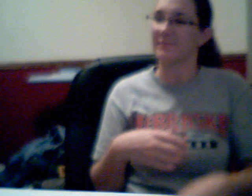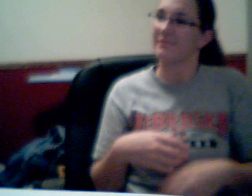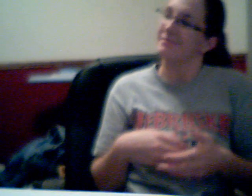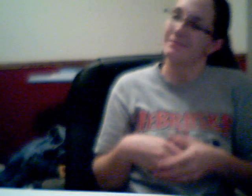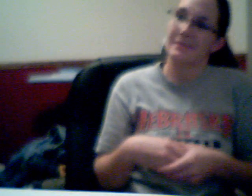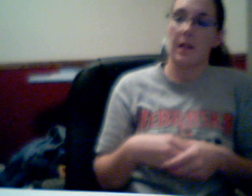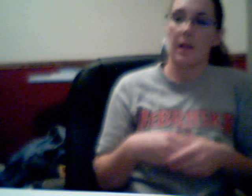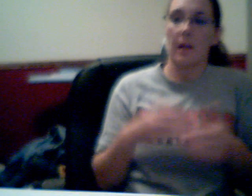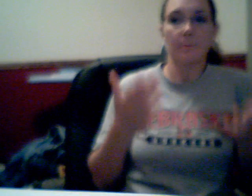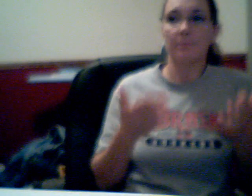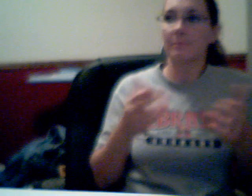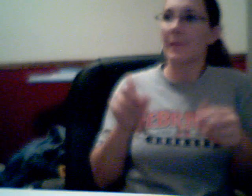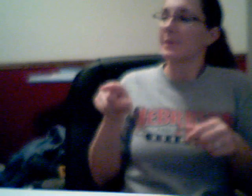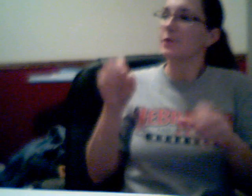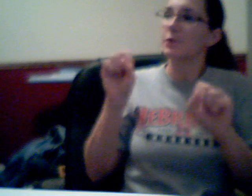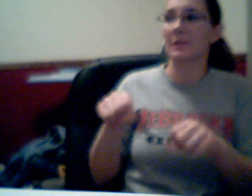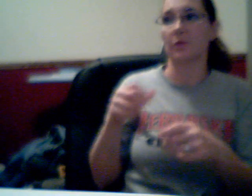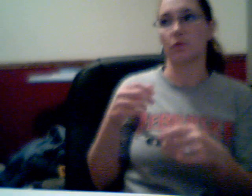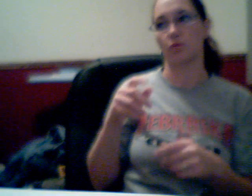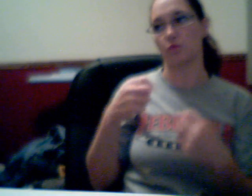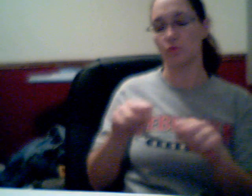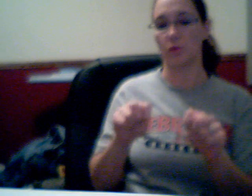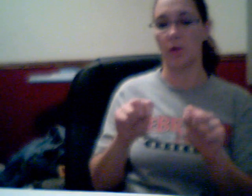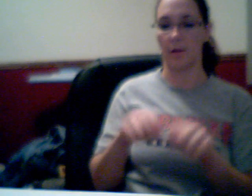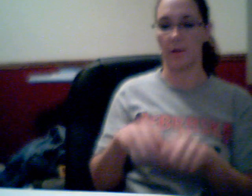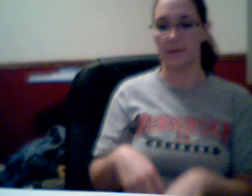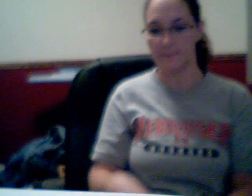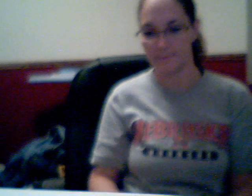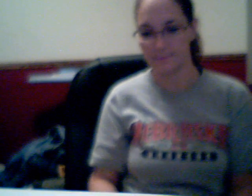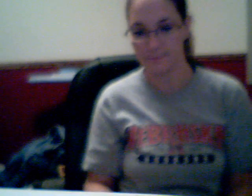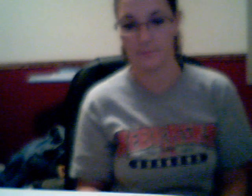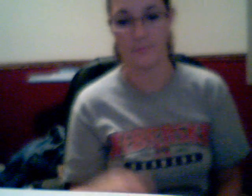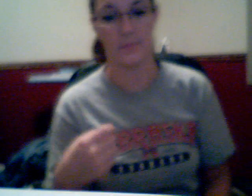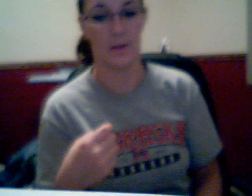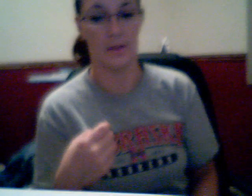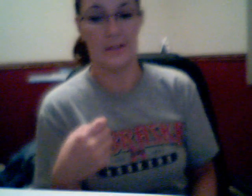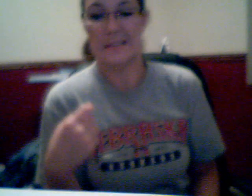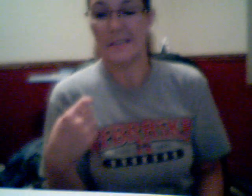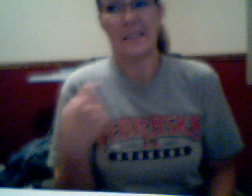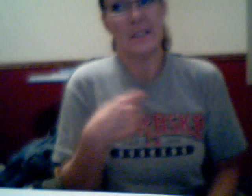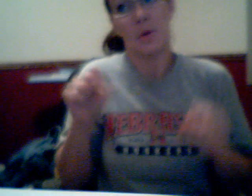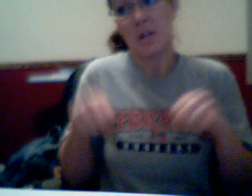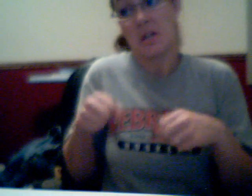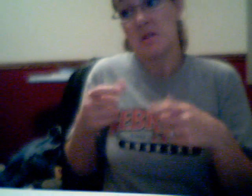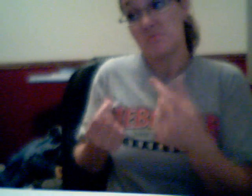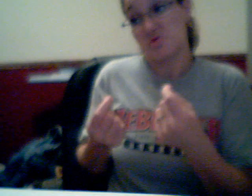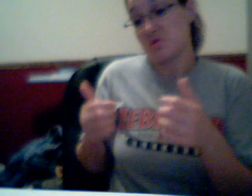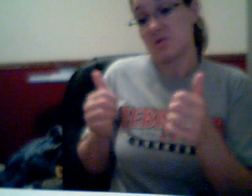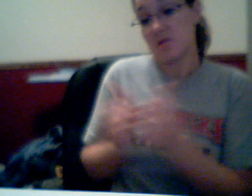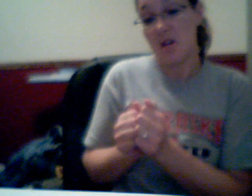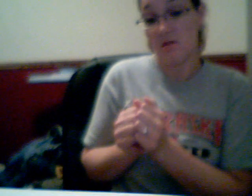in the fields. Only foreigners did that. Ma and her girls were Americans, above doing men's